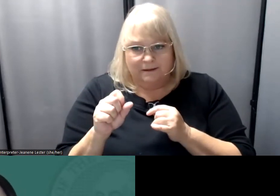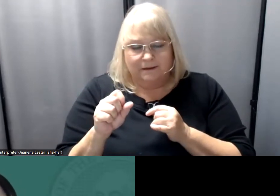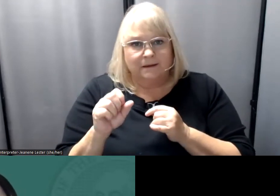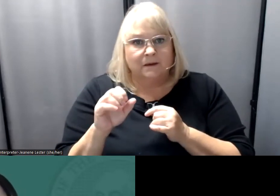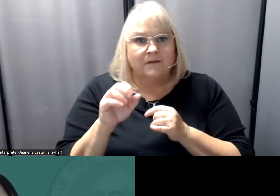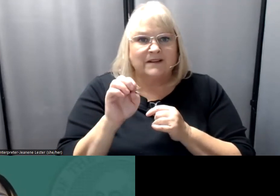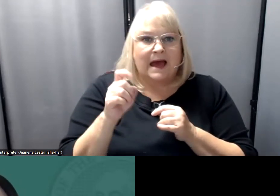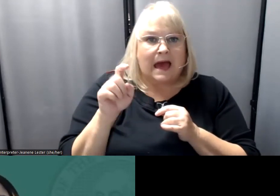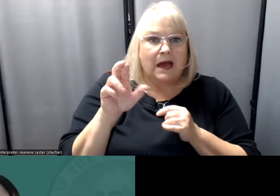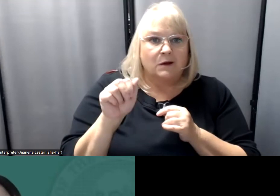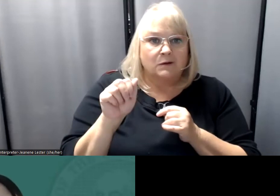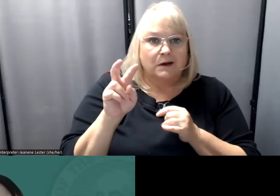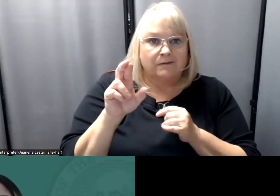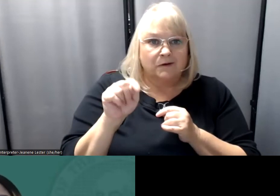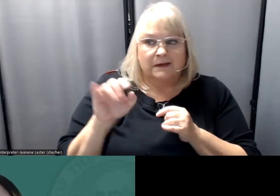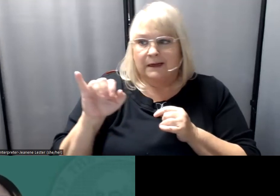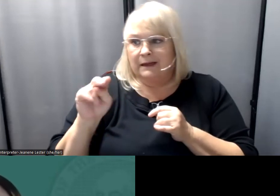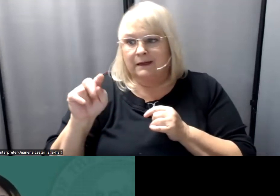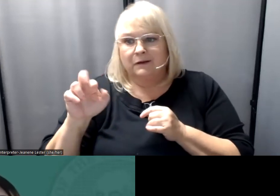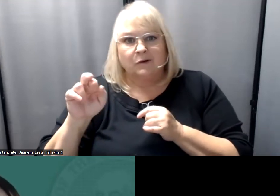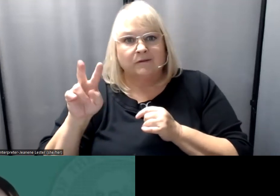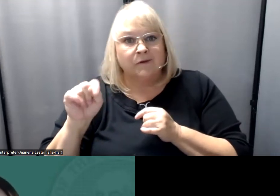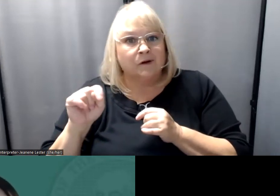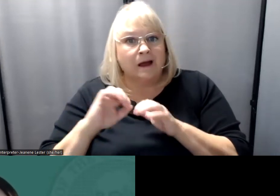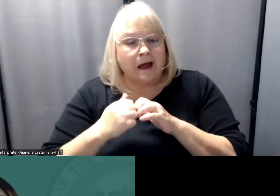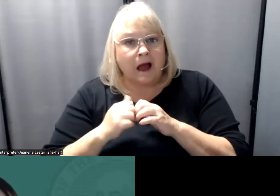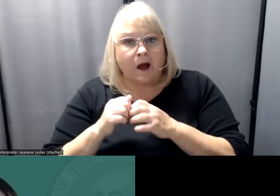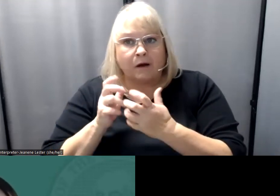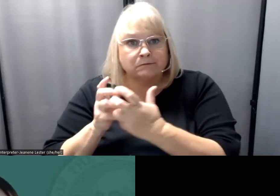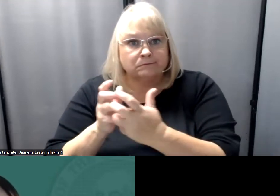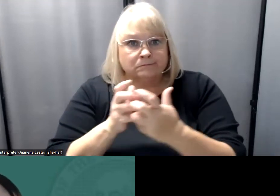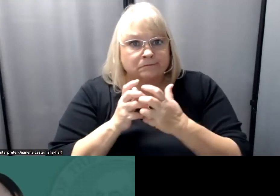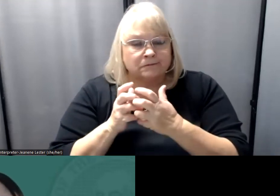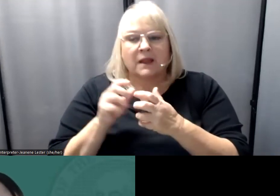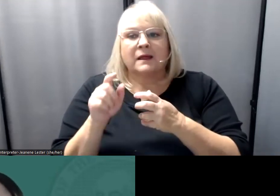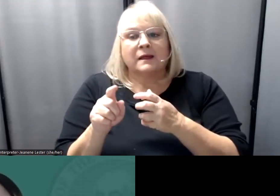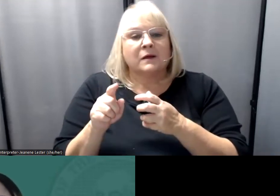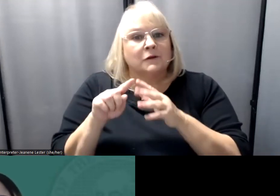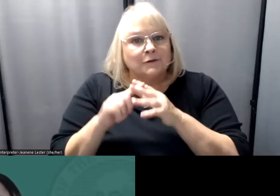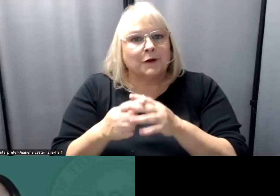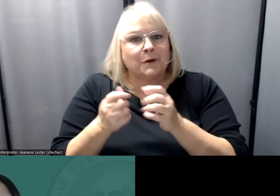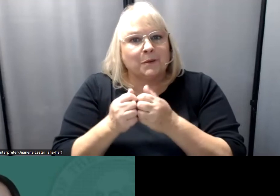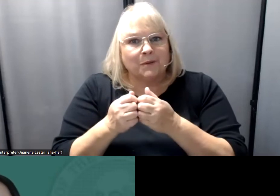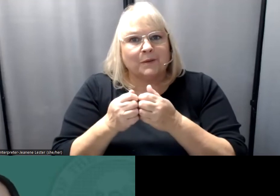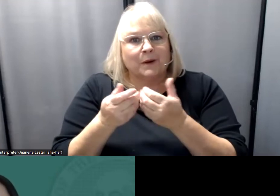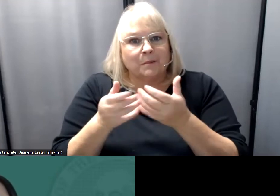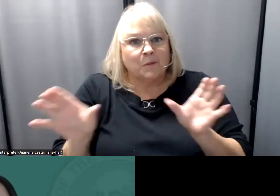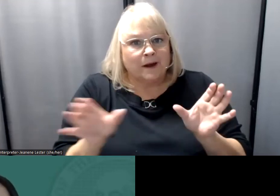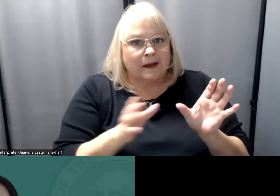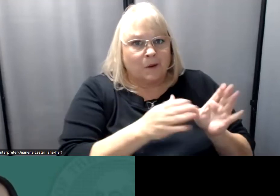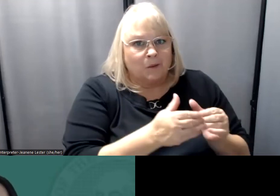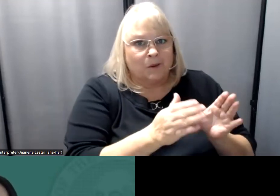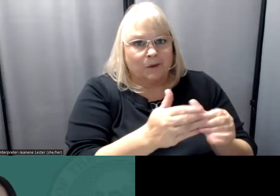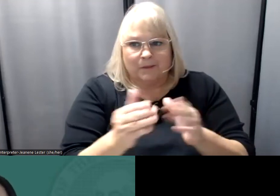Breakout rooms. Start with your opening, whatever you lay out as your objective, your agenda,